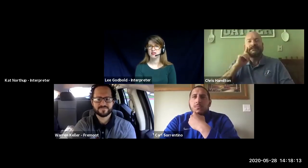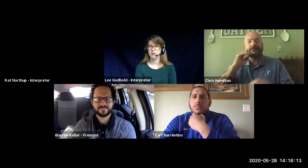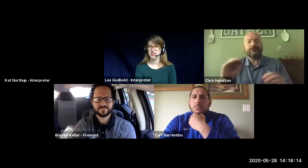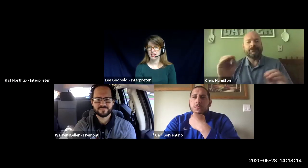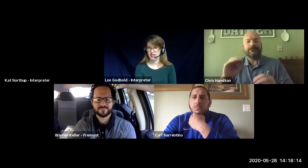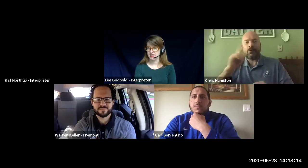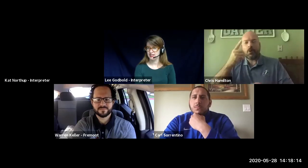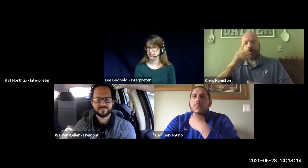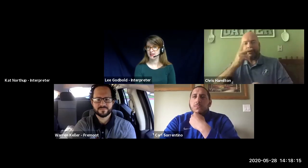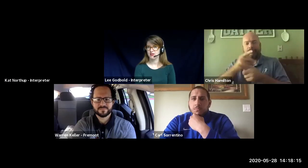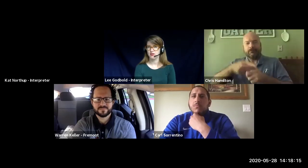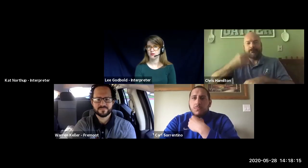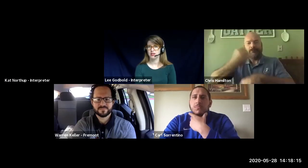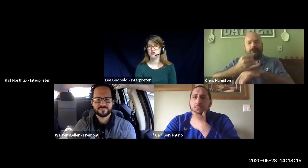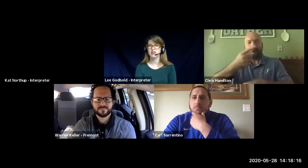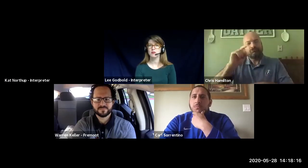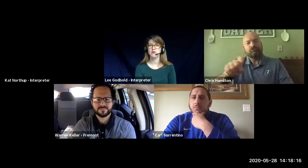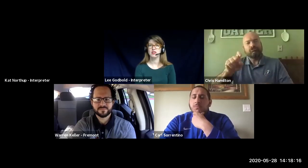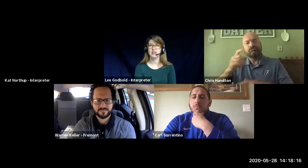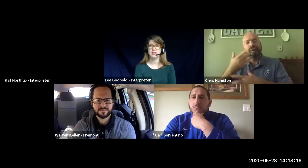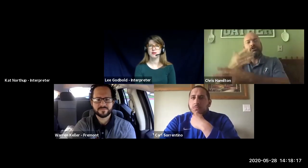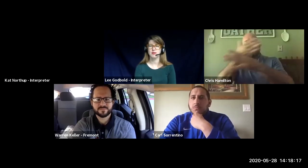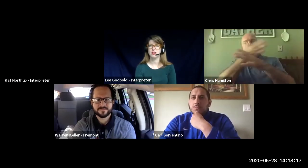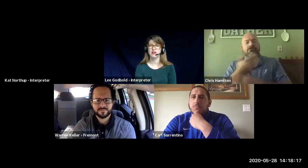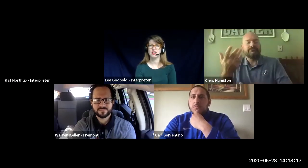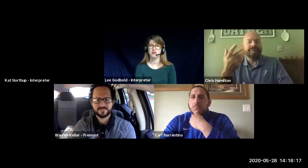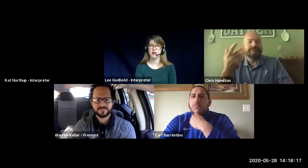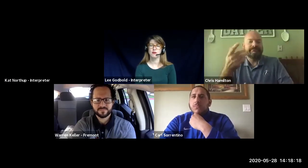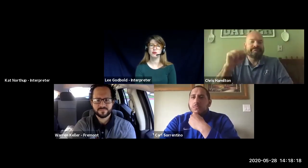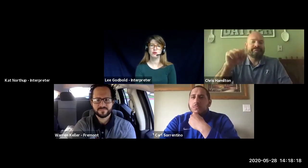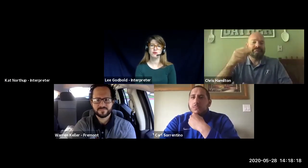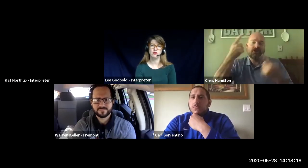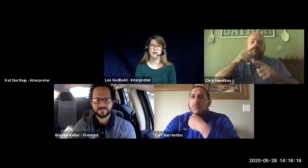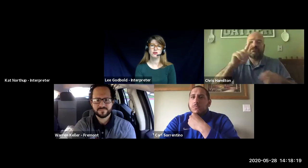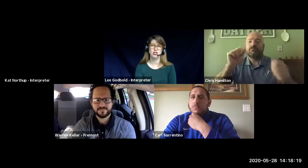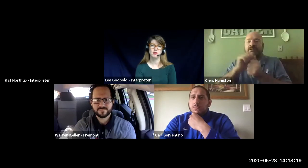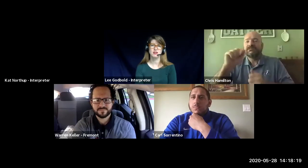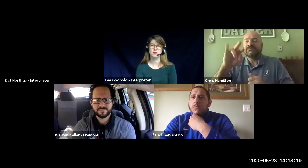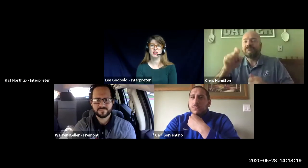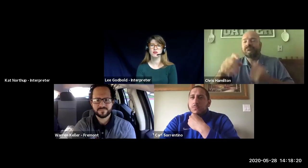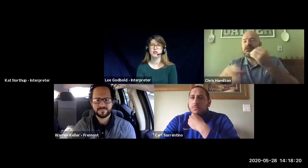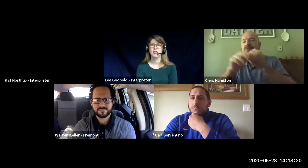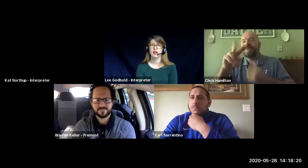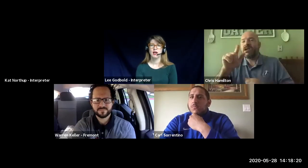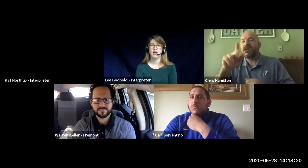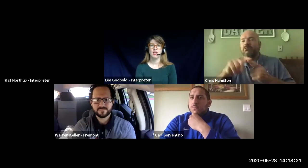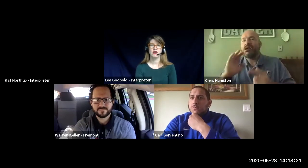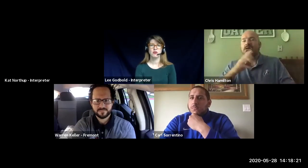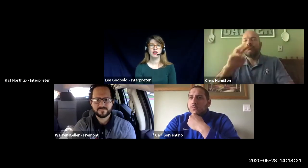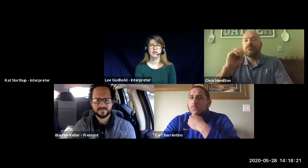they maintain and states have different records. So I think it'd be really nice to keep something on national level for schools for deaf to share amongst themselves. I agree with that. I think it'd